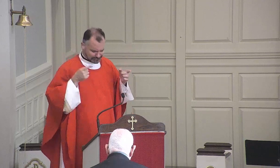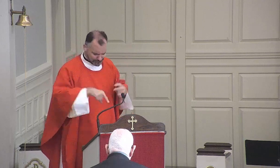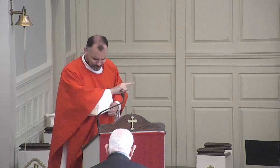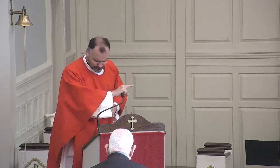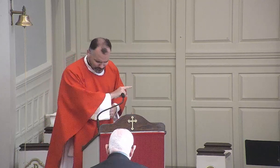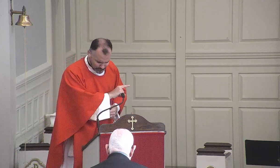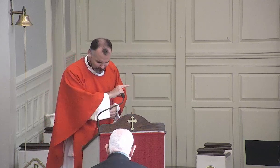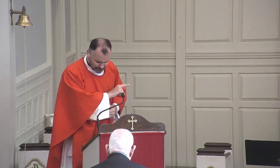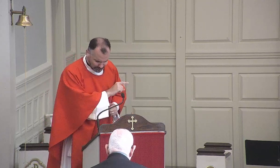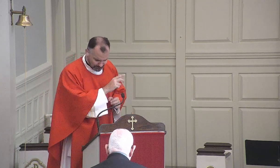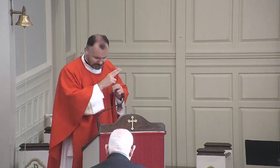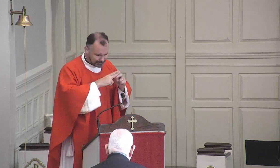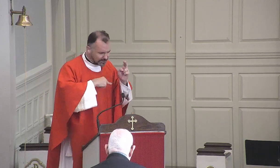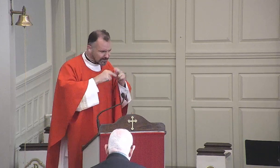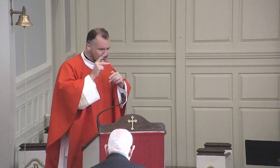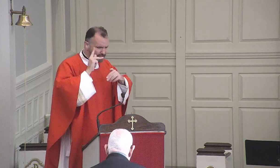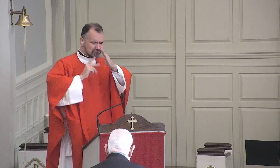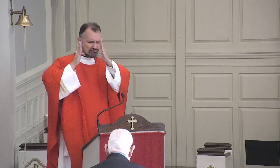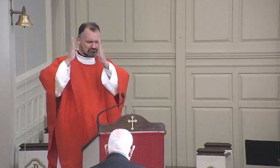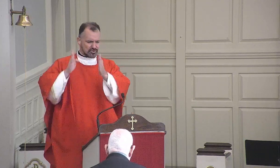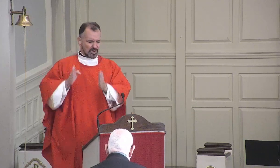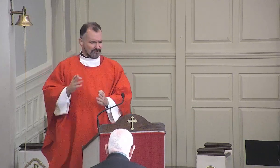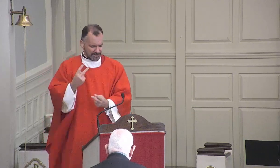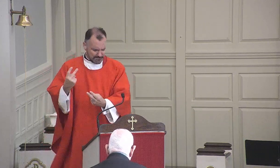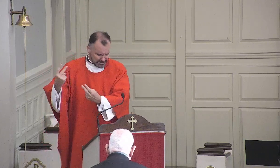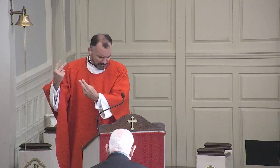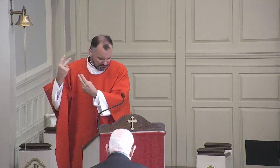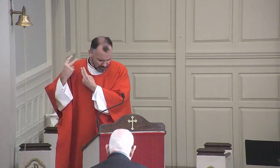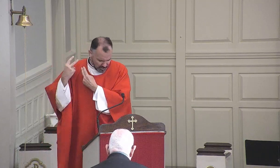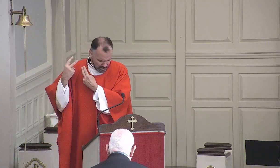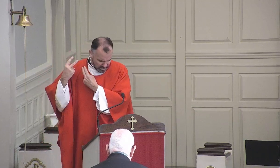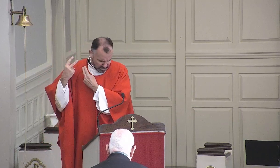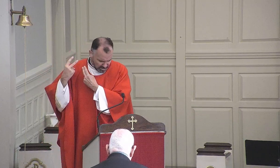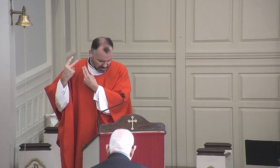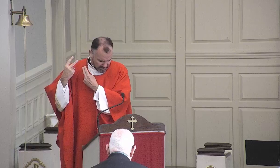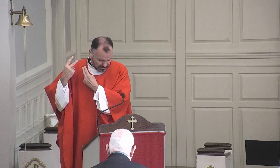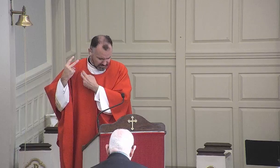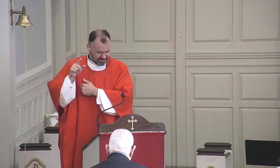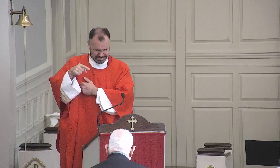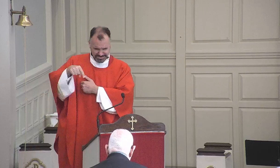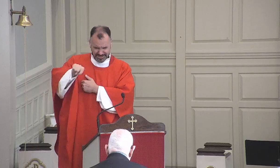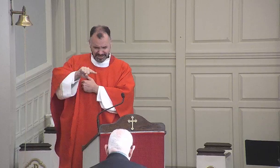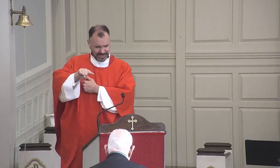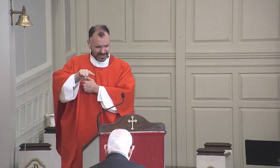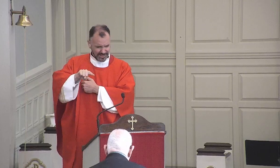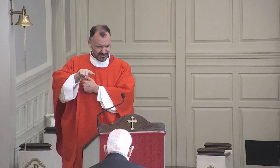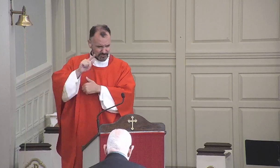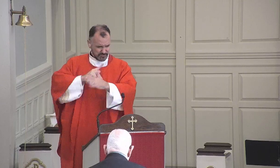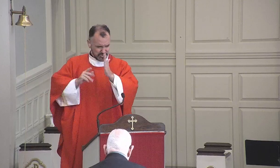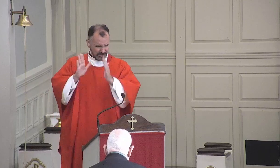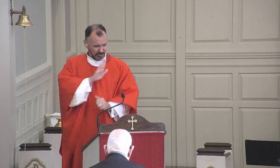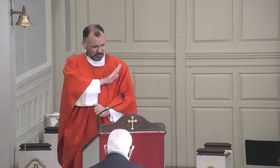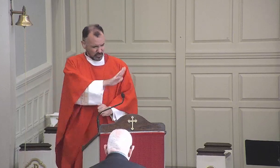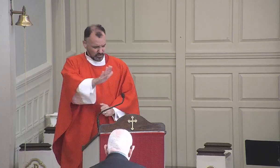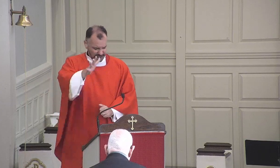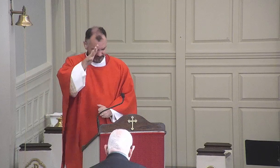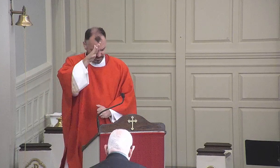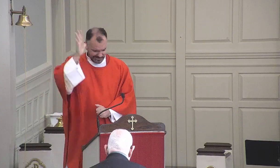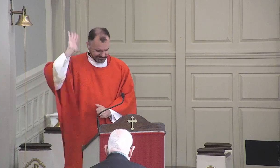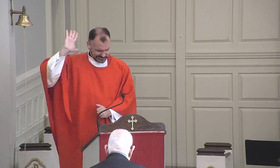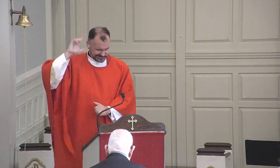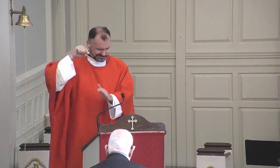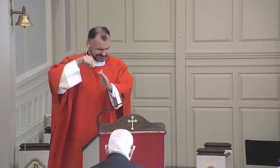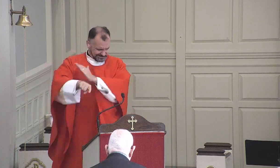"Woe to you who build the memorials of the prophets, whom your fathers killed.